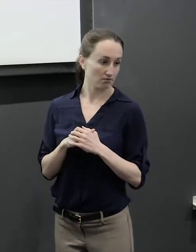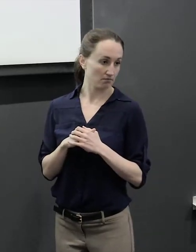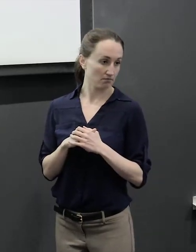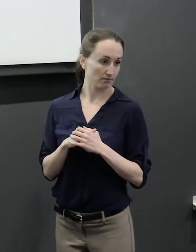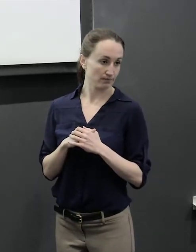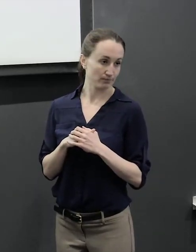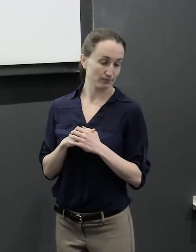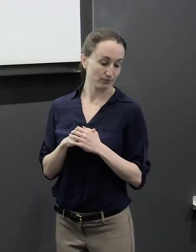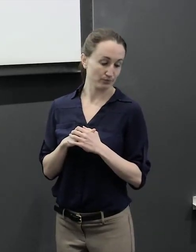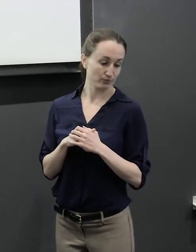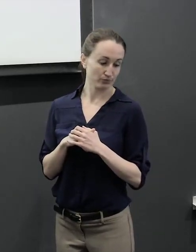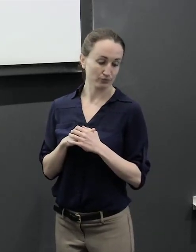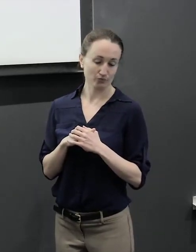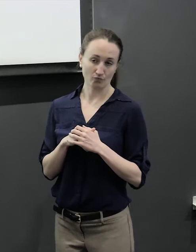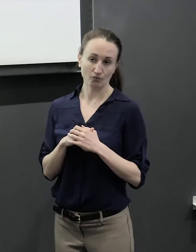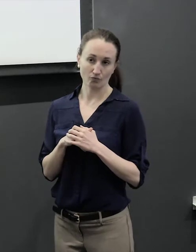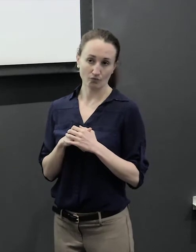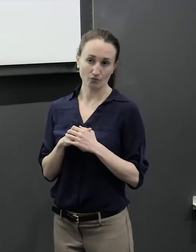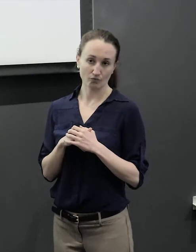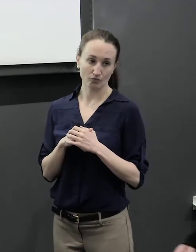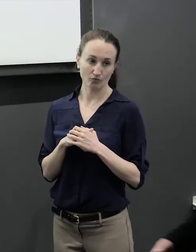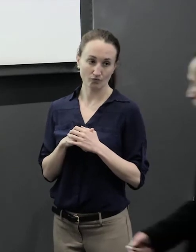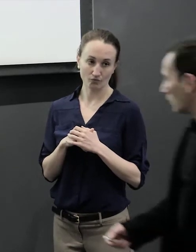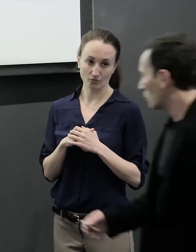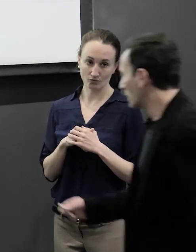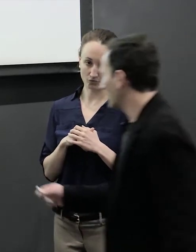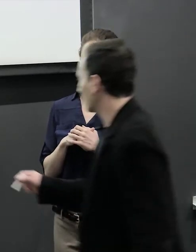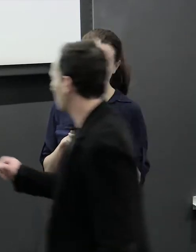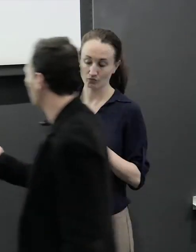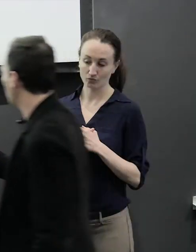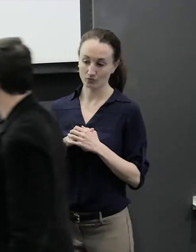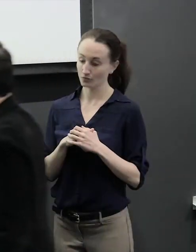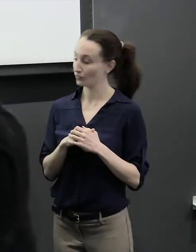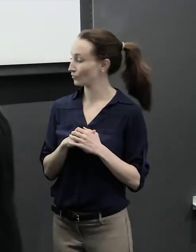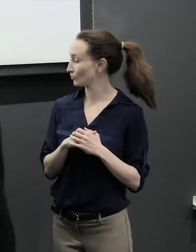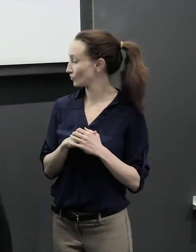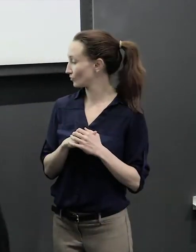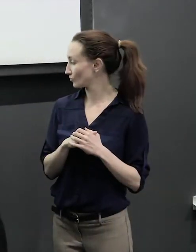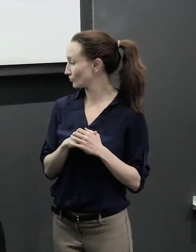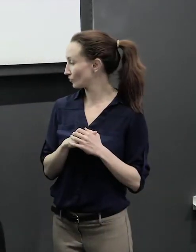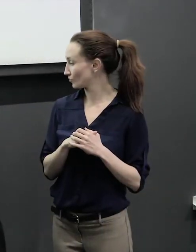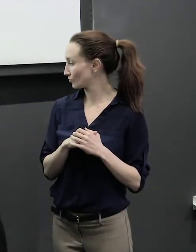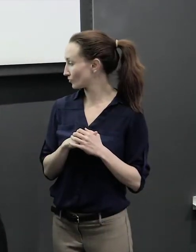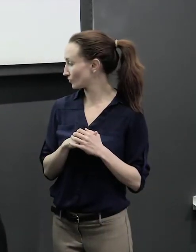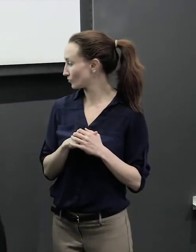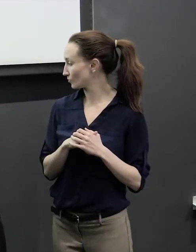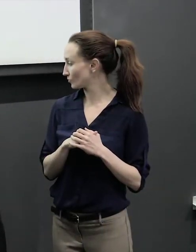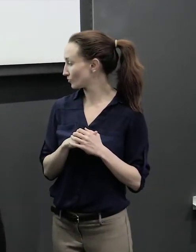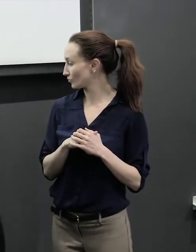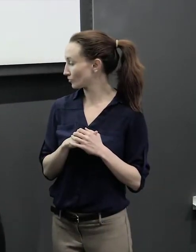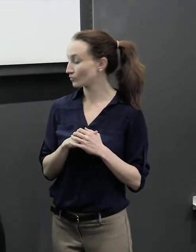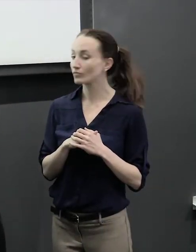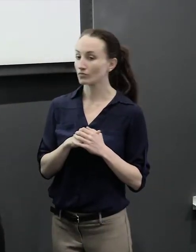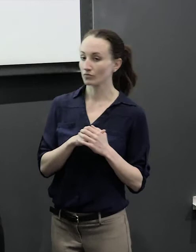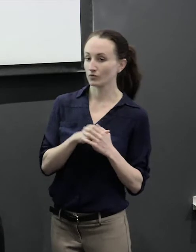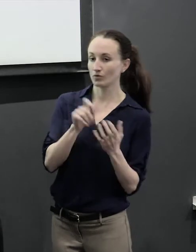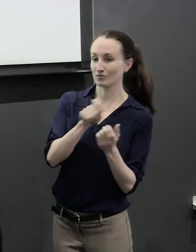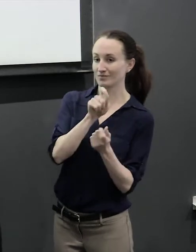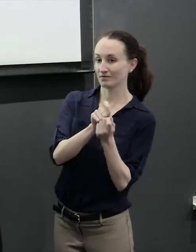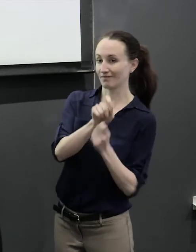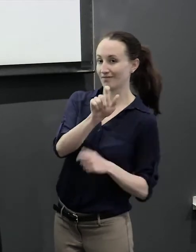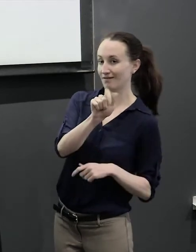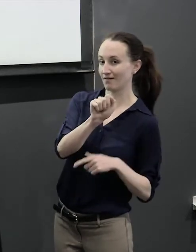somehow get rid of the numeral. You have to realize here, in ESL that would be